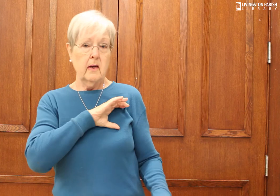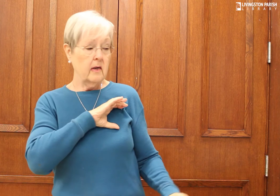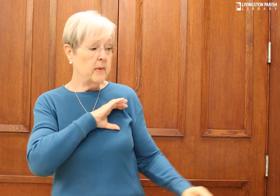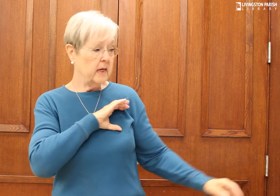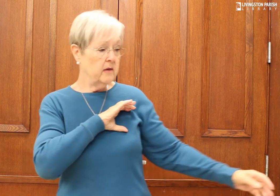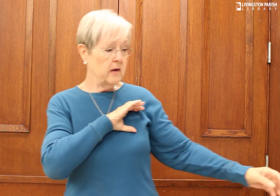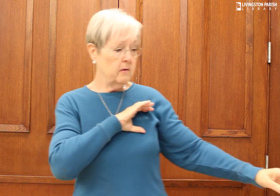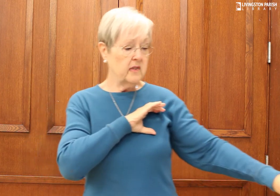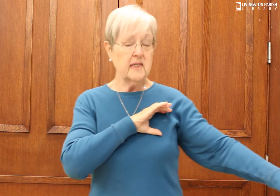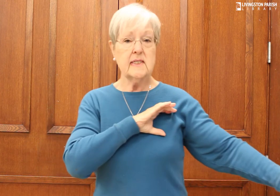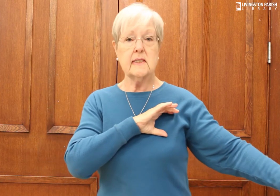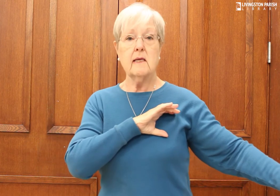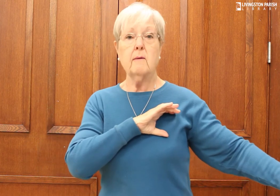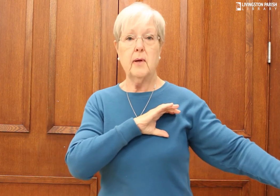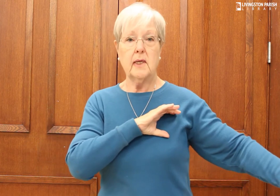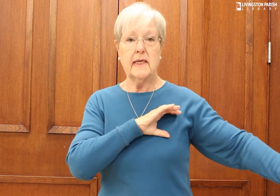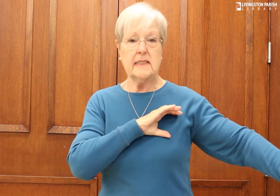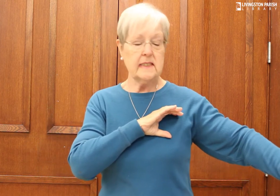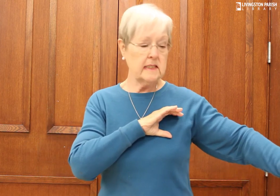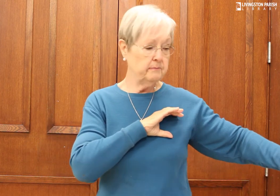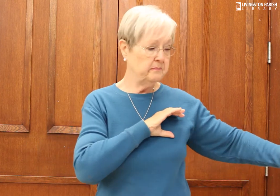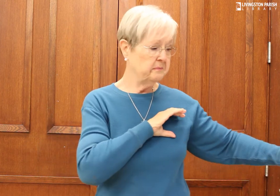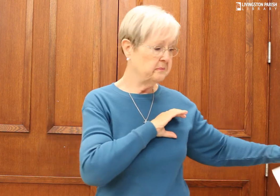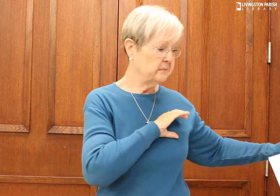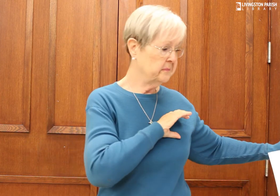And I bet you know that this is police.